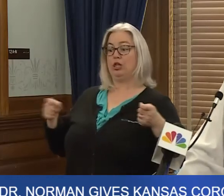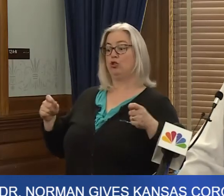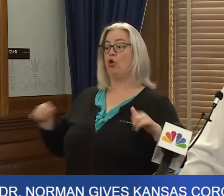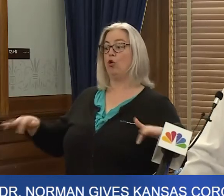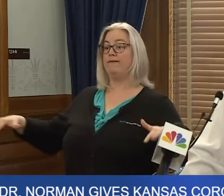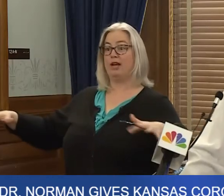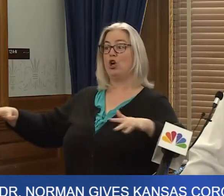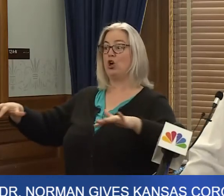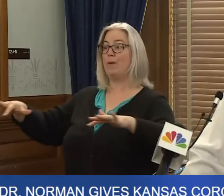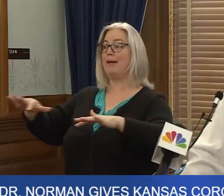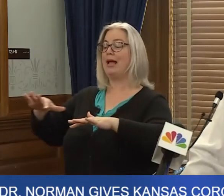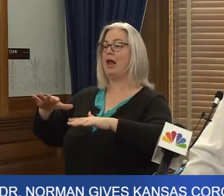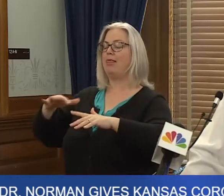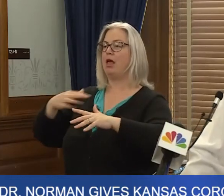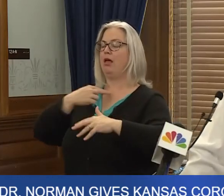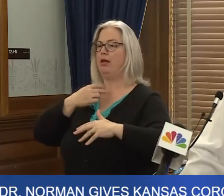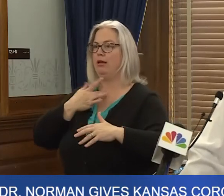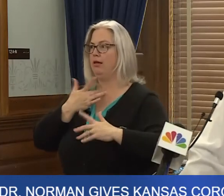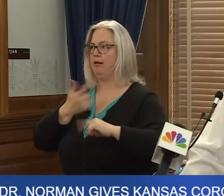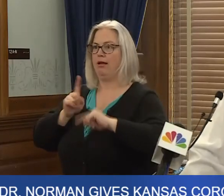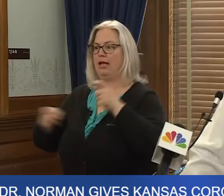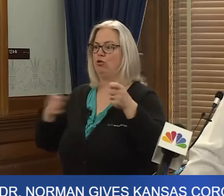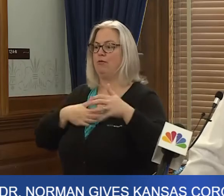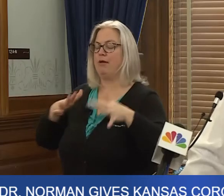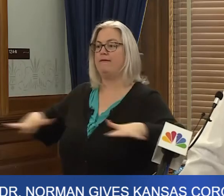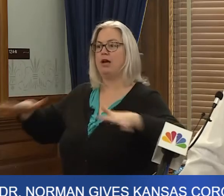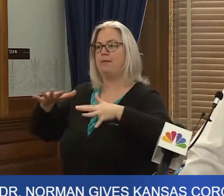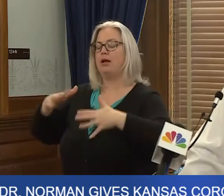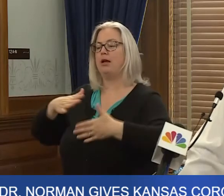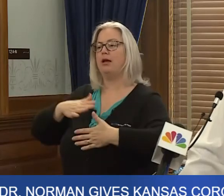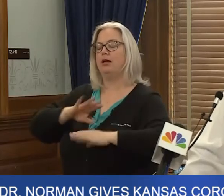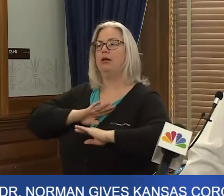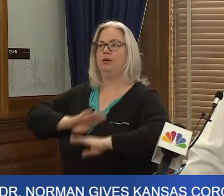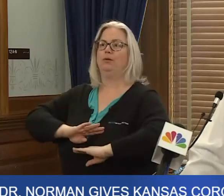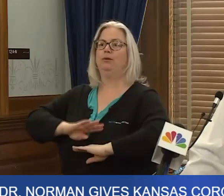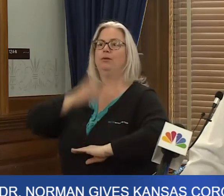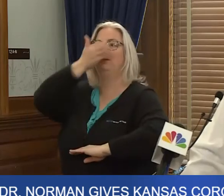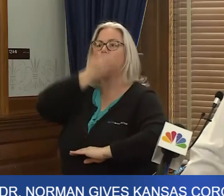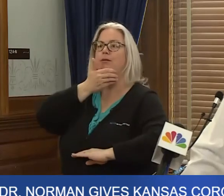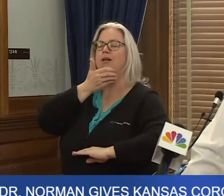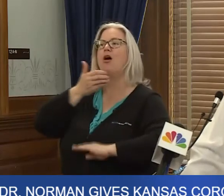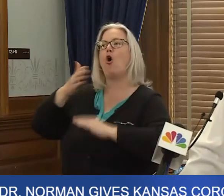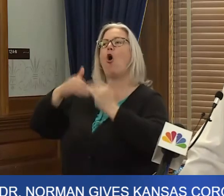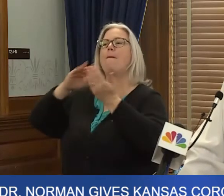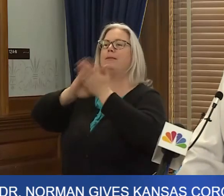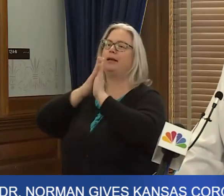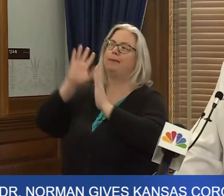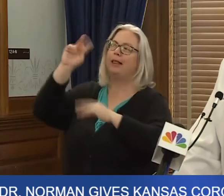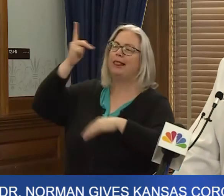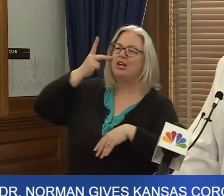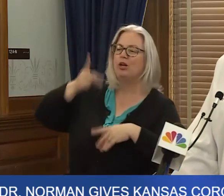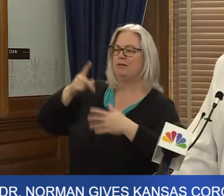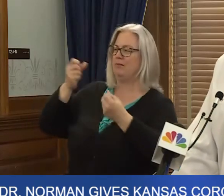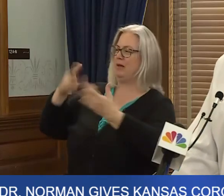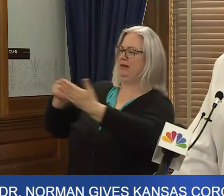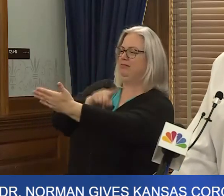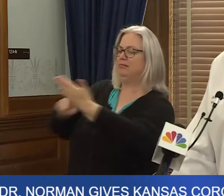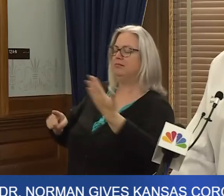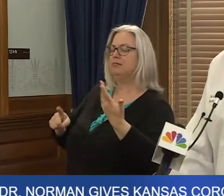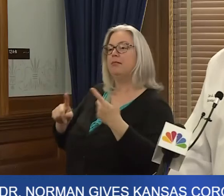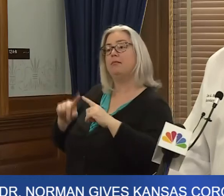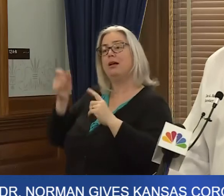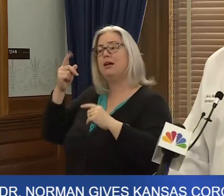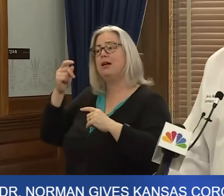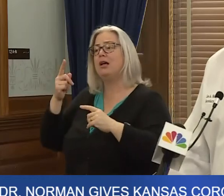you don't. You're glad to have a mask on. Masks have become almost political. They become criticized, but masks do work. They're